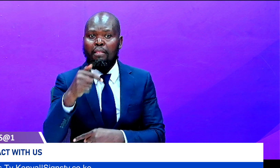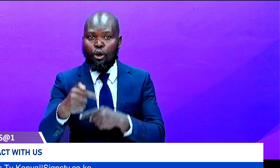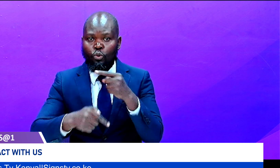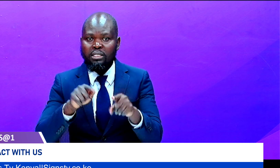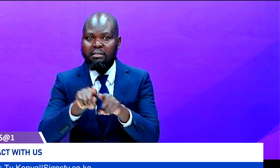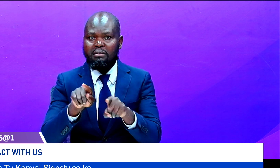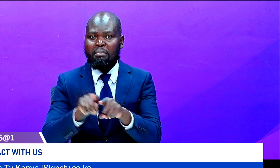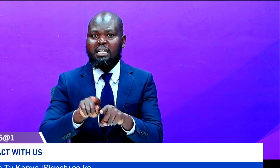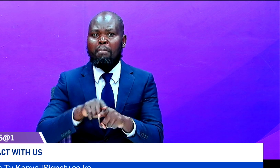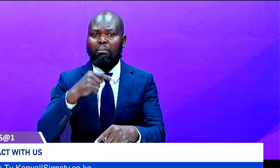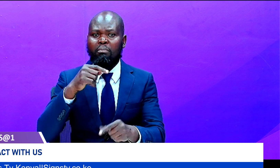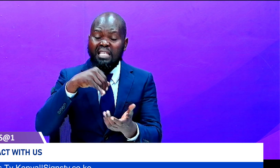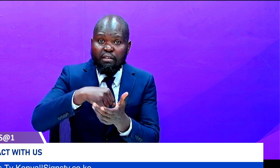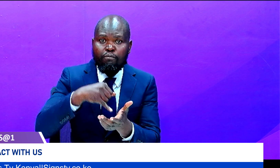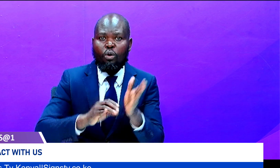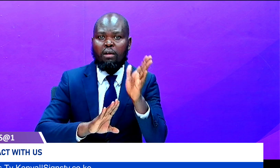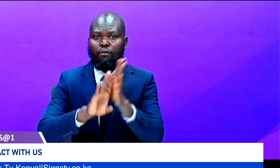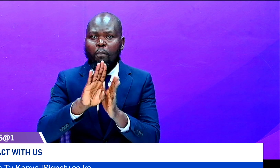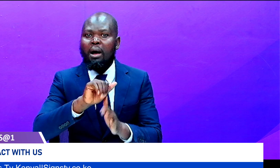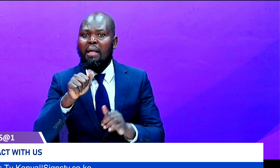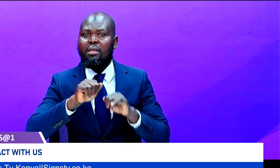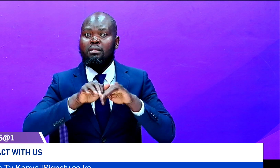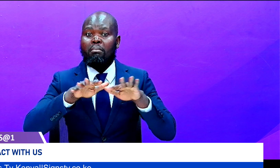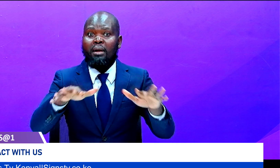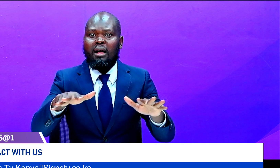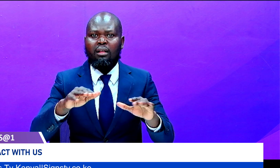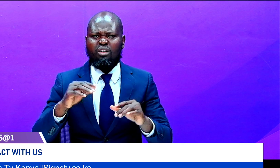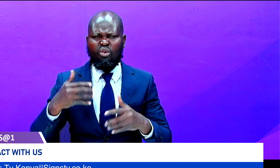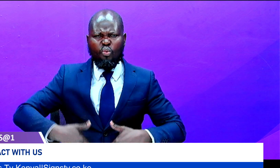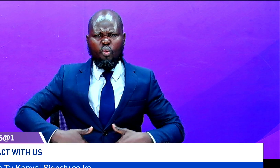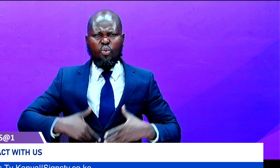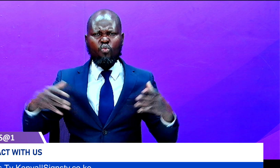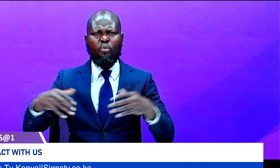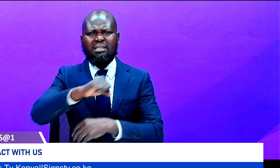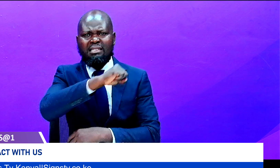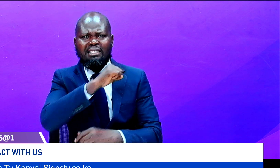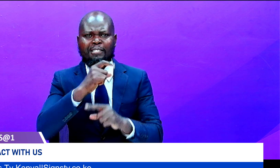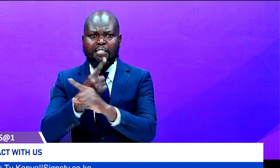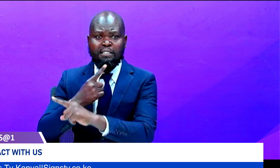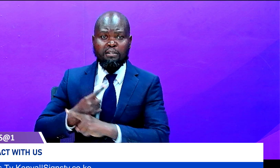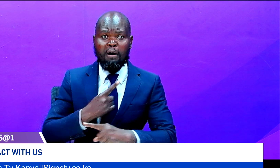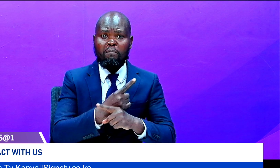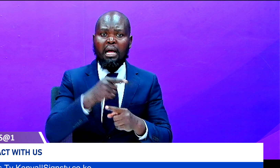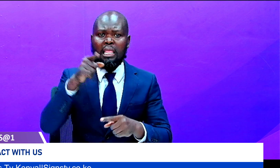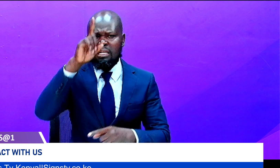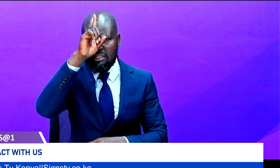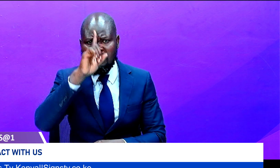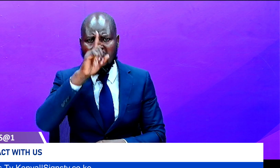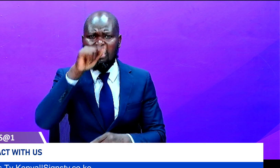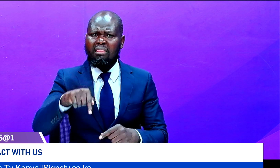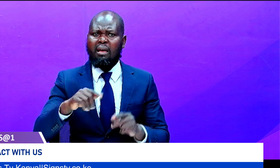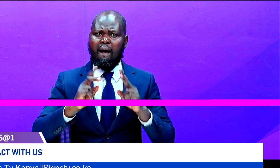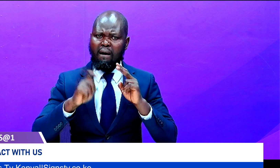insecurity. He noted that the spread of the gangs poses a serious threat to peace and development in the